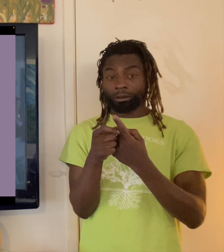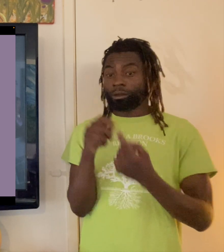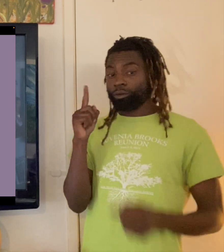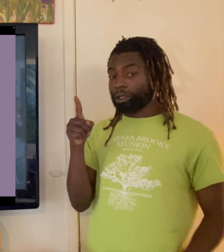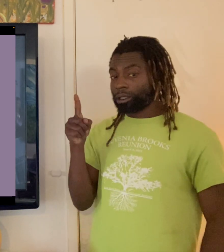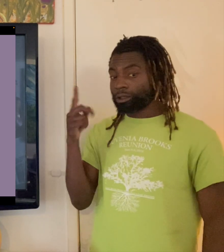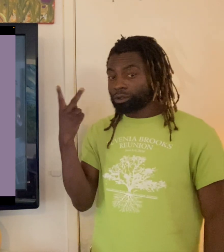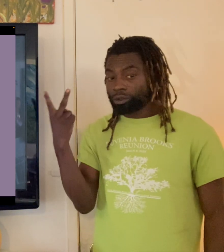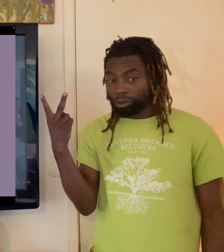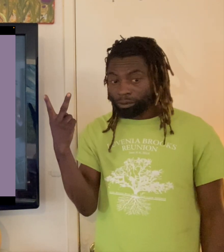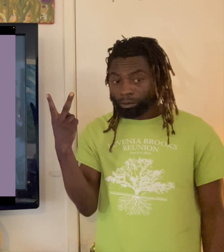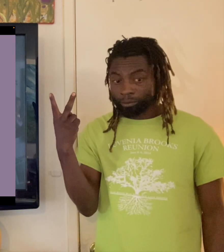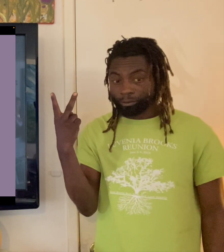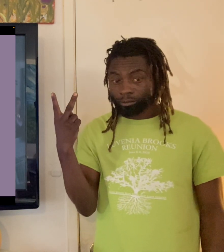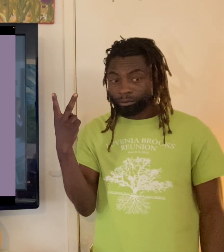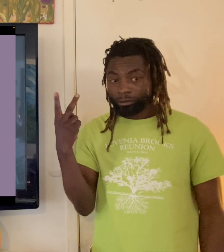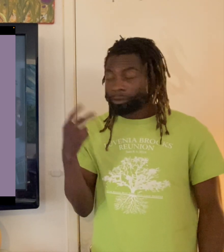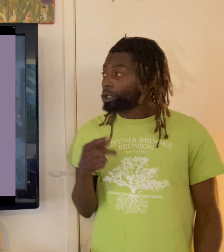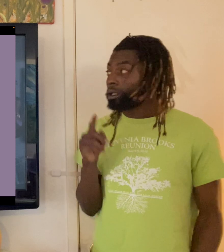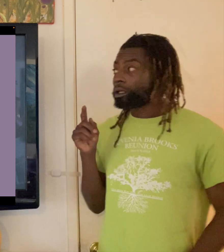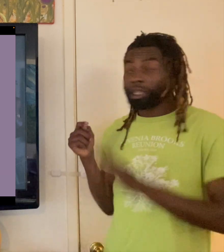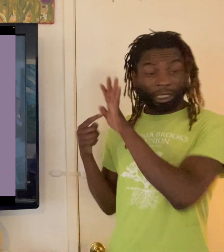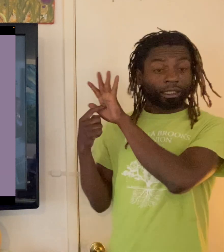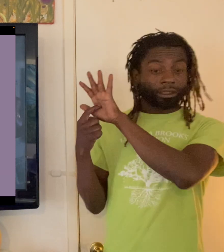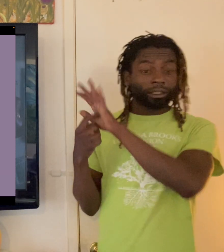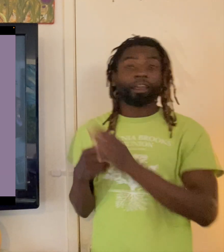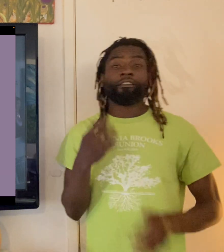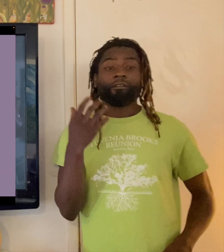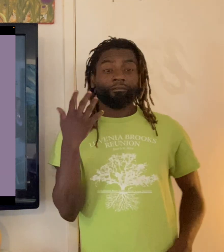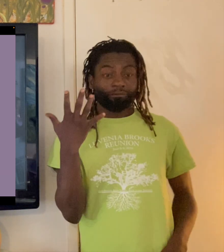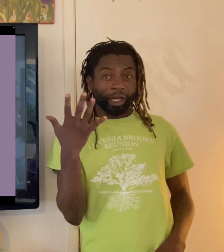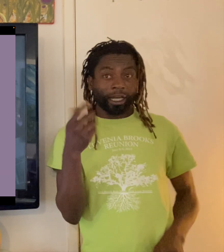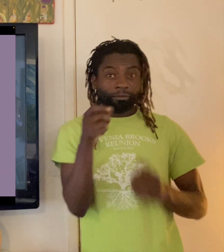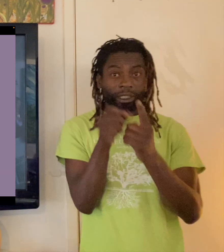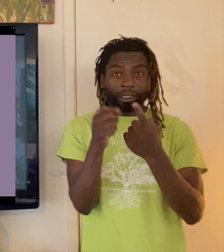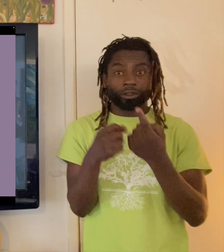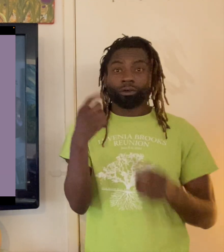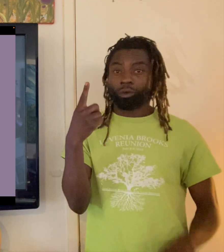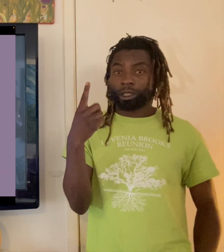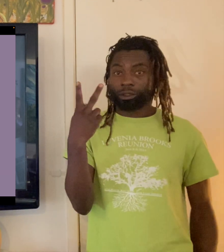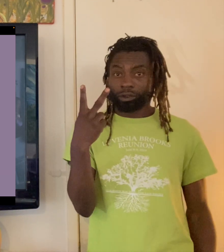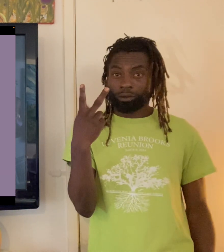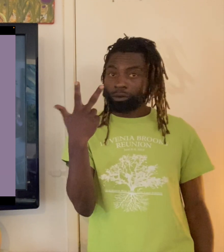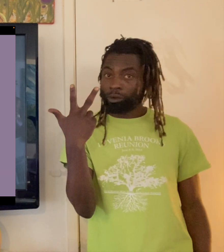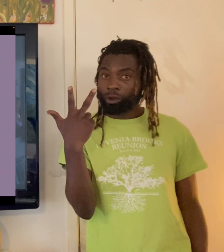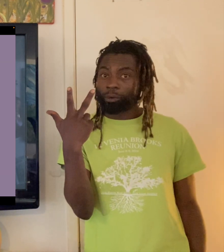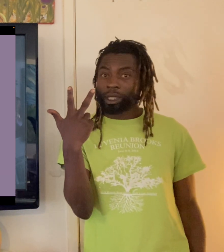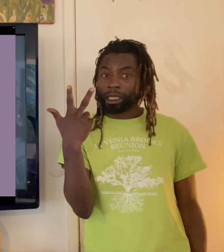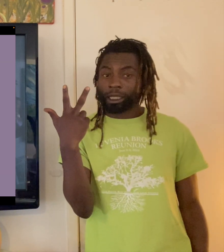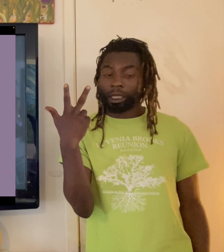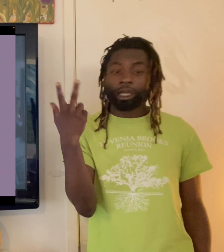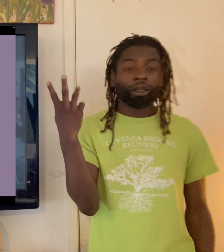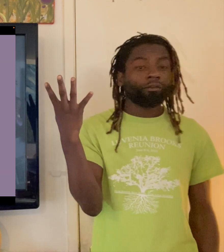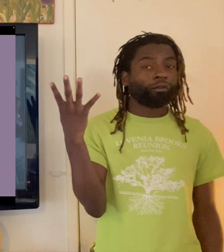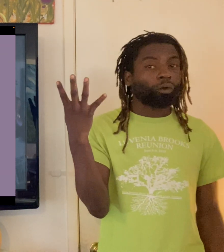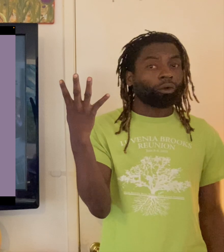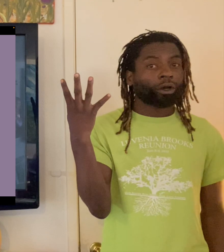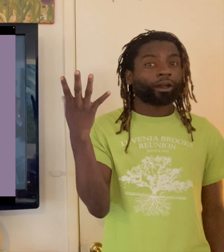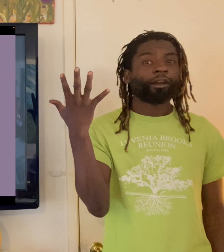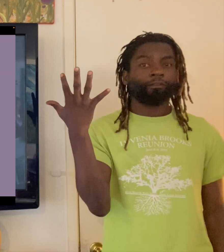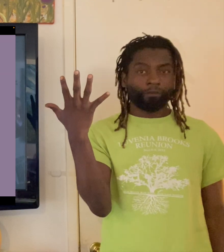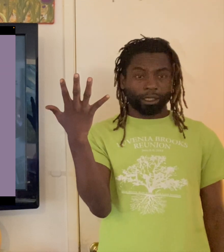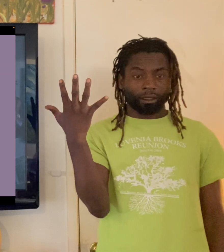like. 1, 2. This is what 5 bananas look like. 1, 2,